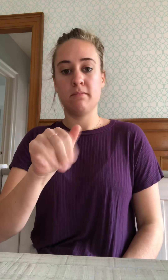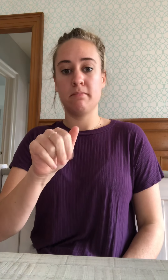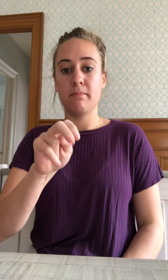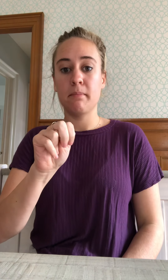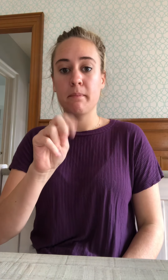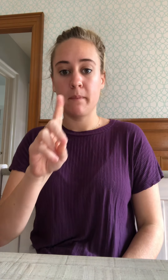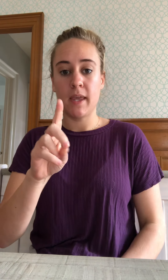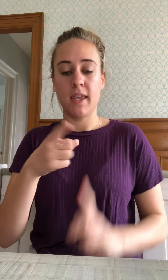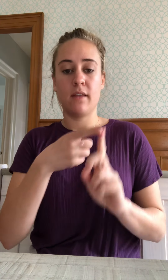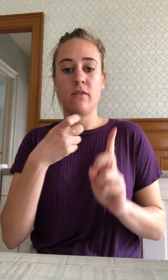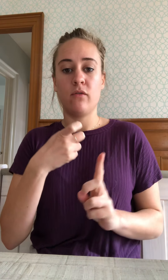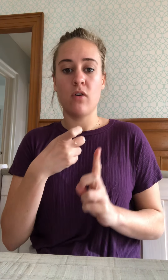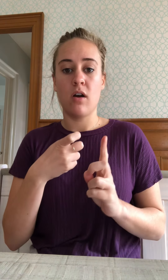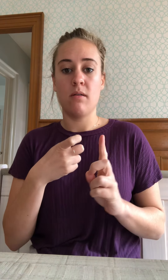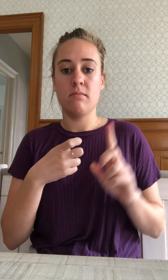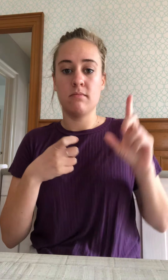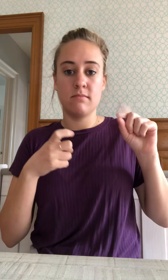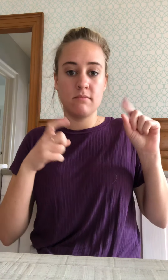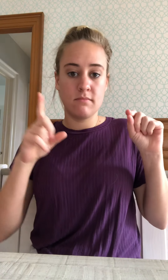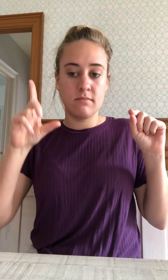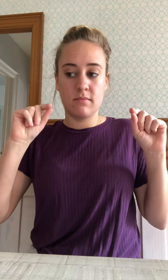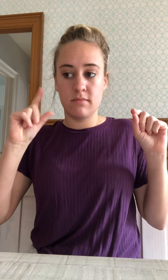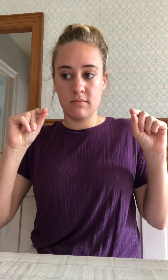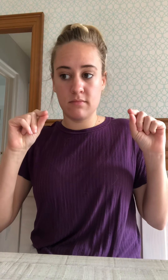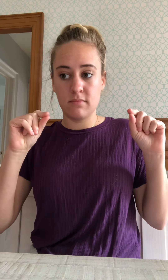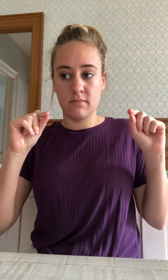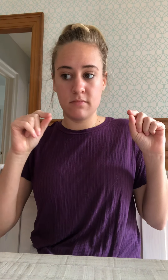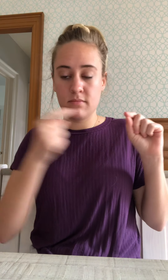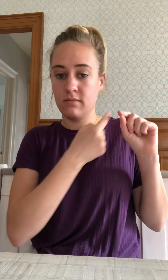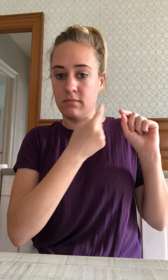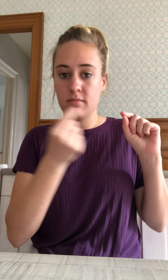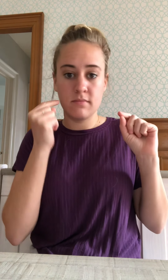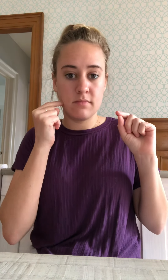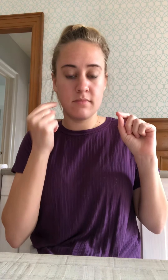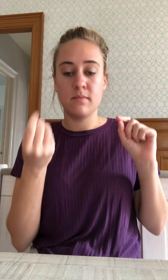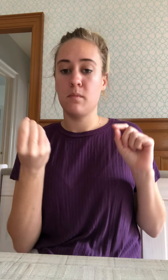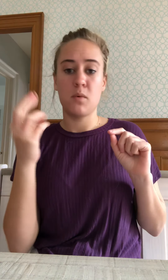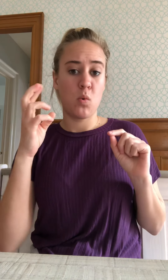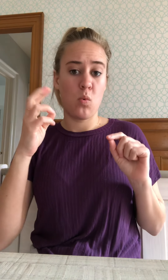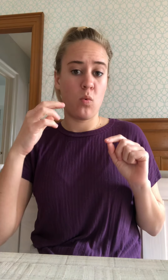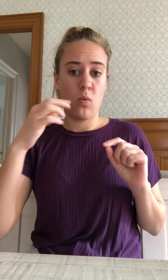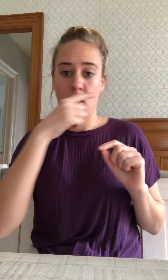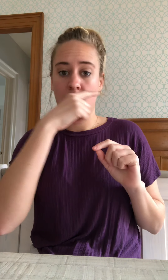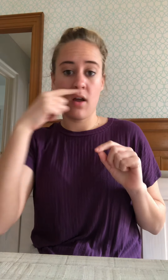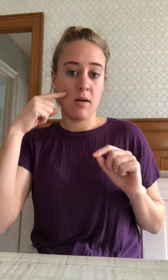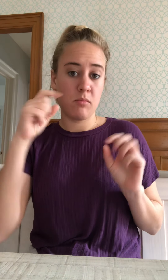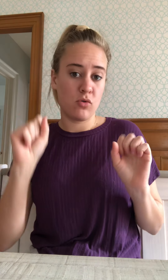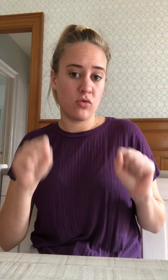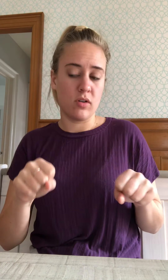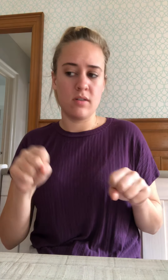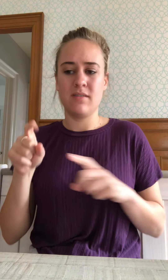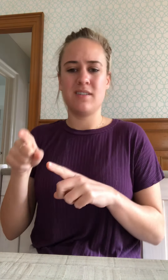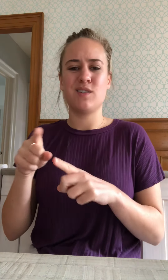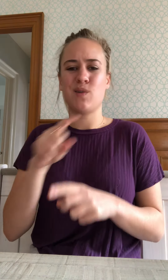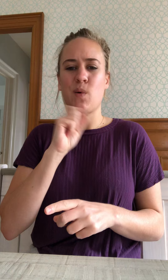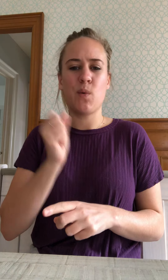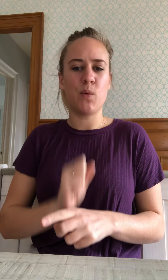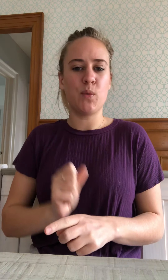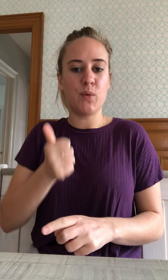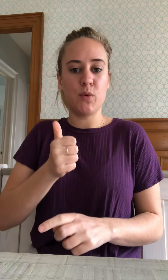to mandibular cuspid, or uppers for that matter. This is an older generation with bands.